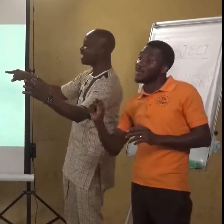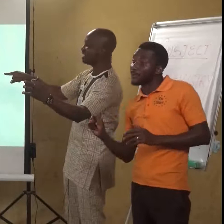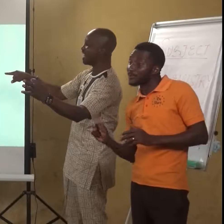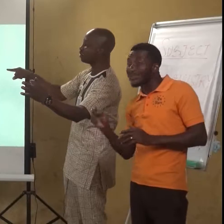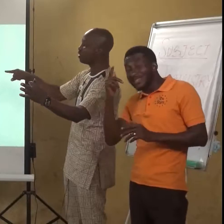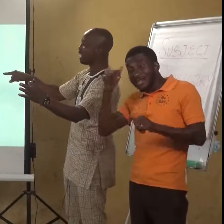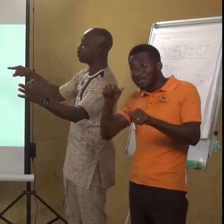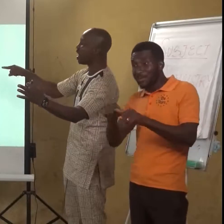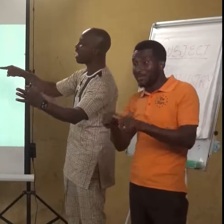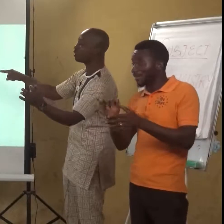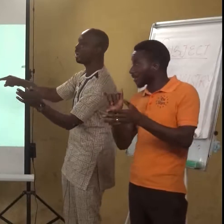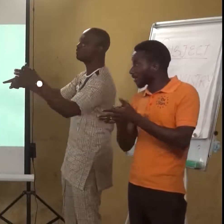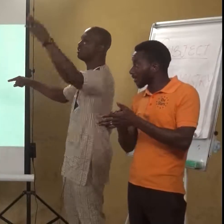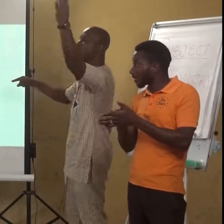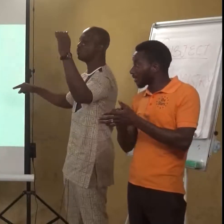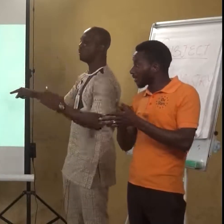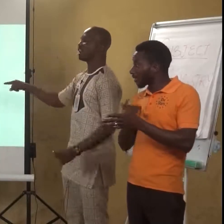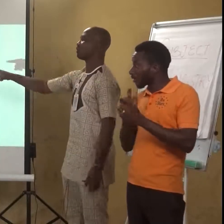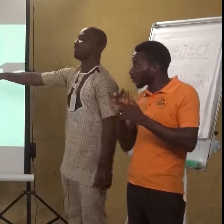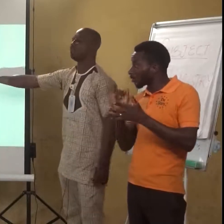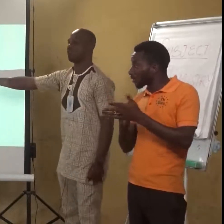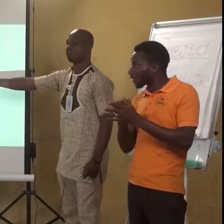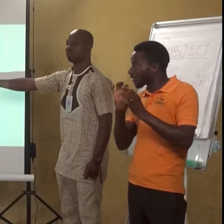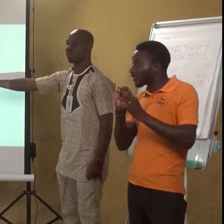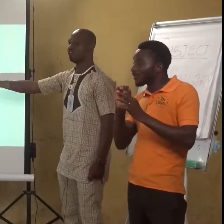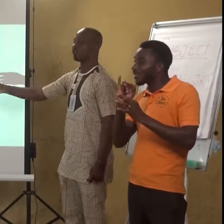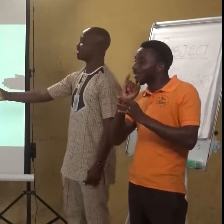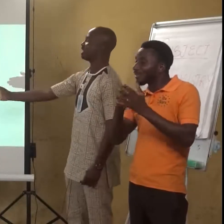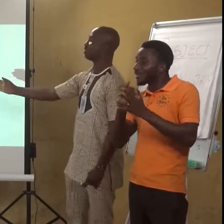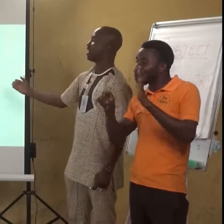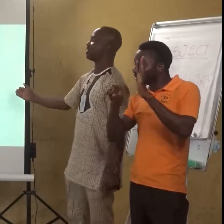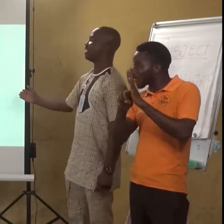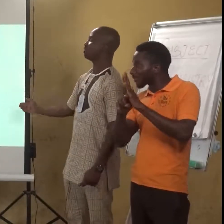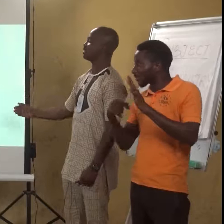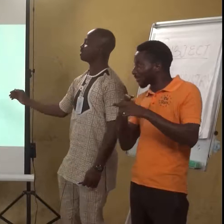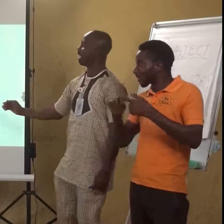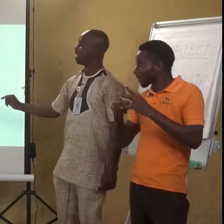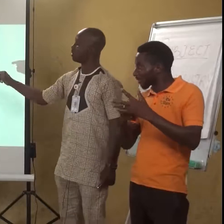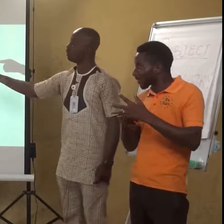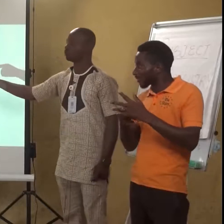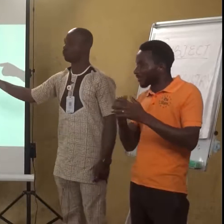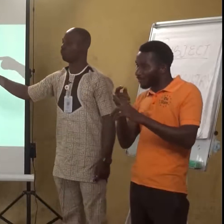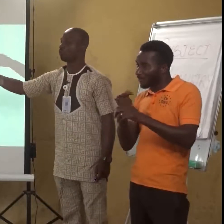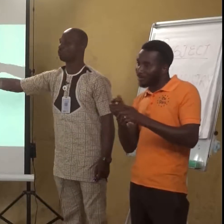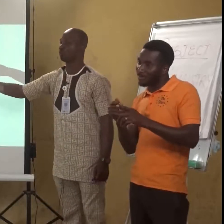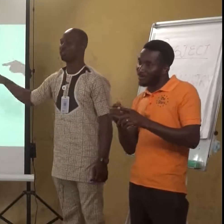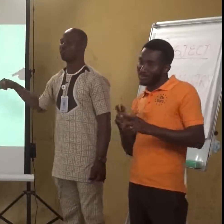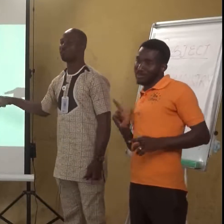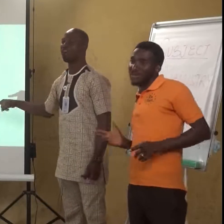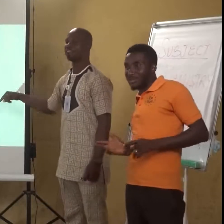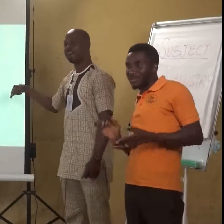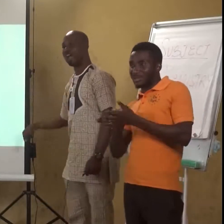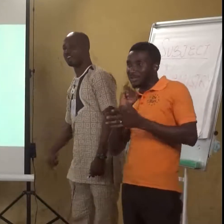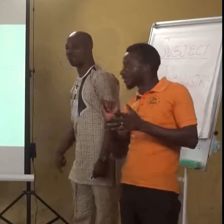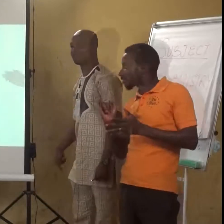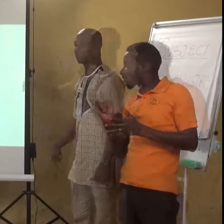the sign there shows that one atom has been removed. That's why you have the minus sign. So I started from my right, which is trioxochlorate